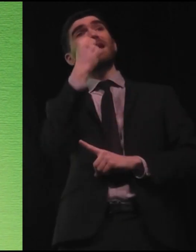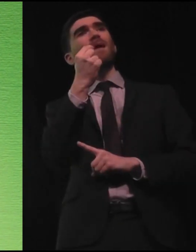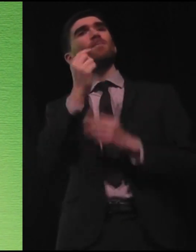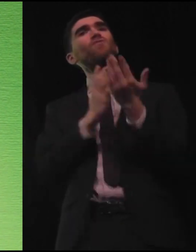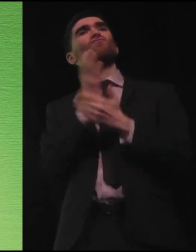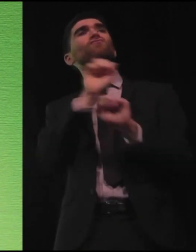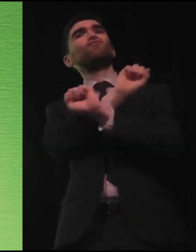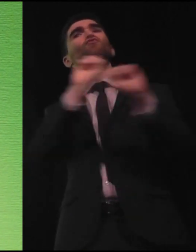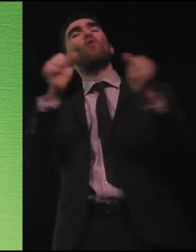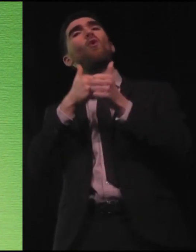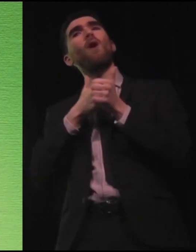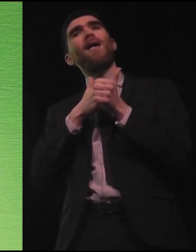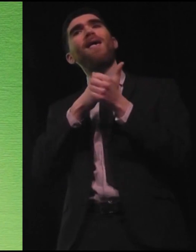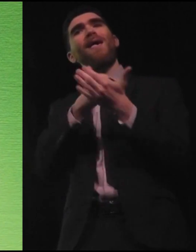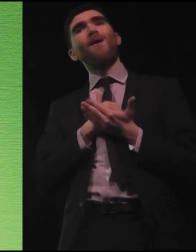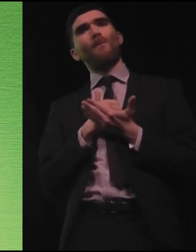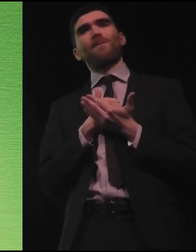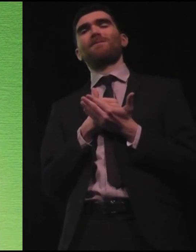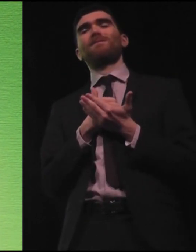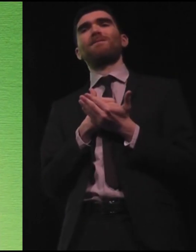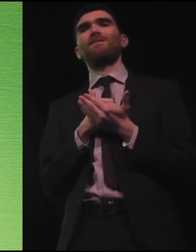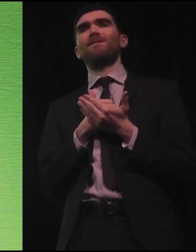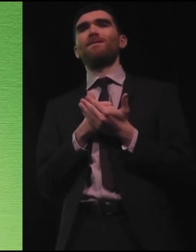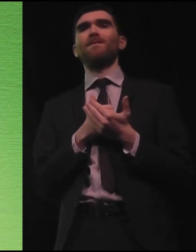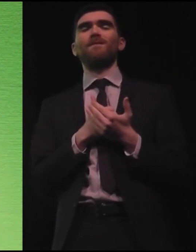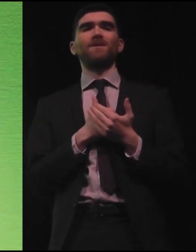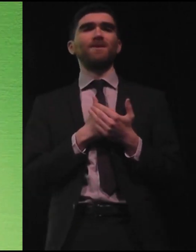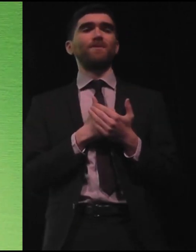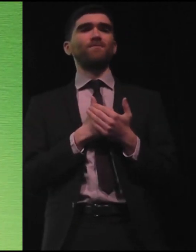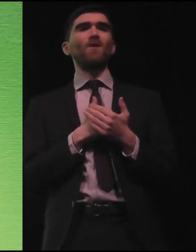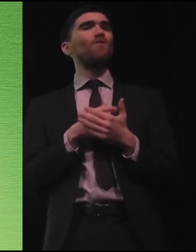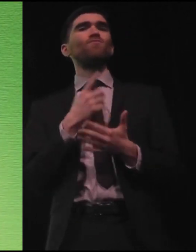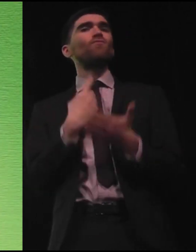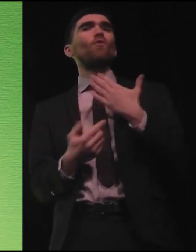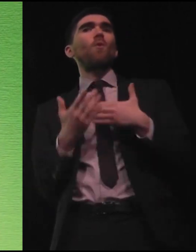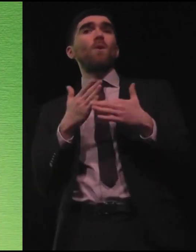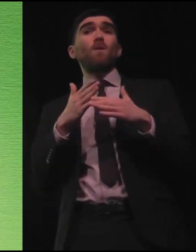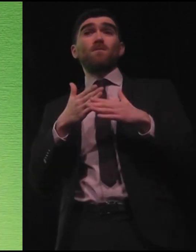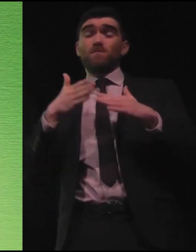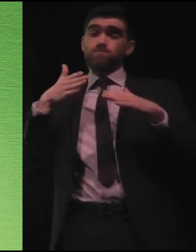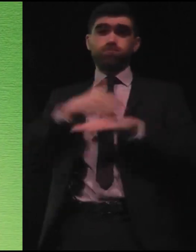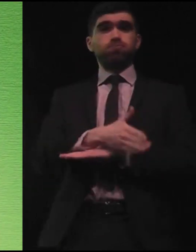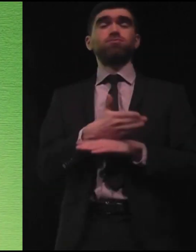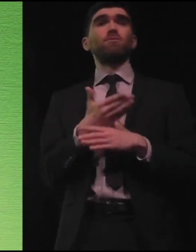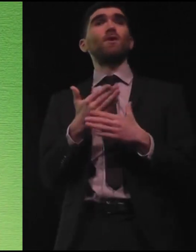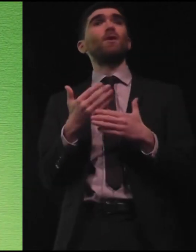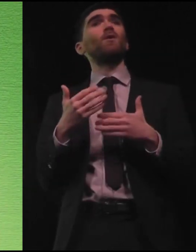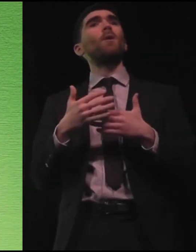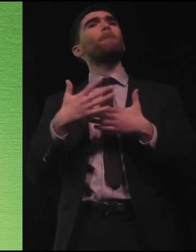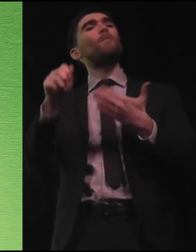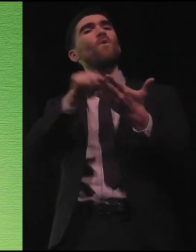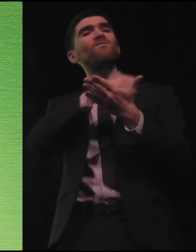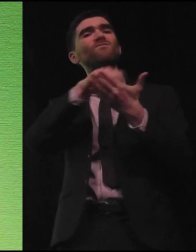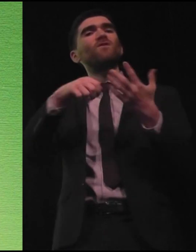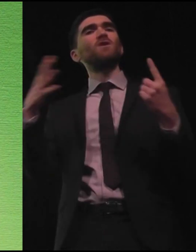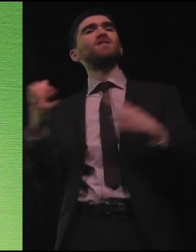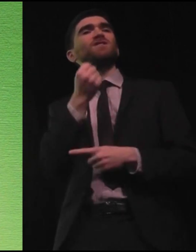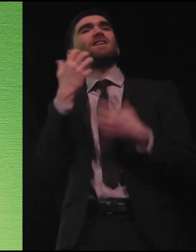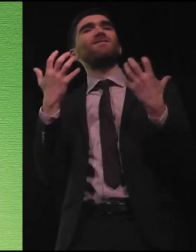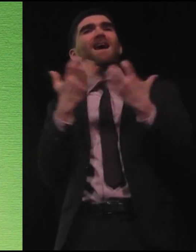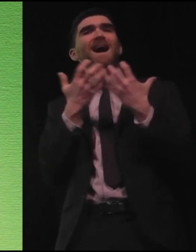hard work alone. We will win more votes than ever because we're the only party standing to take bold steps to